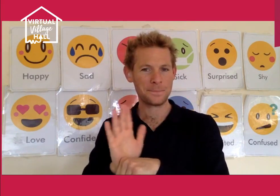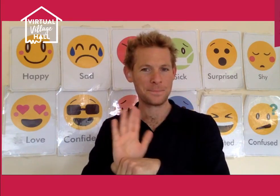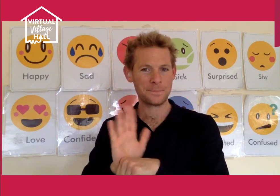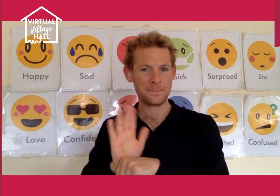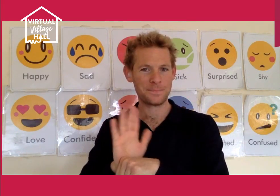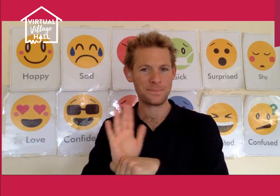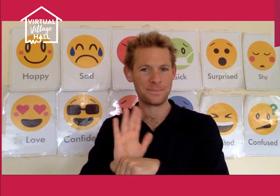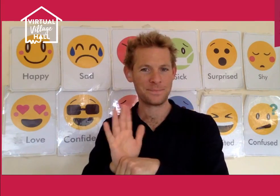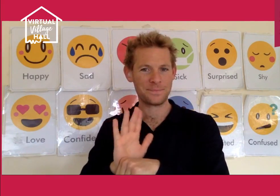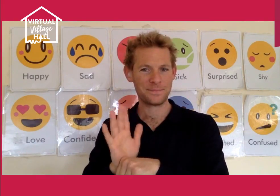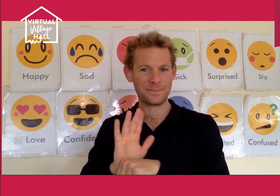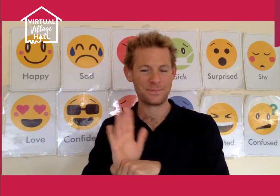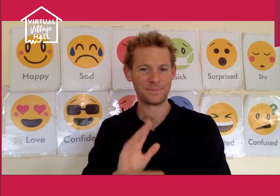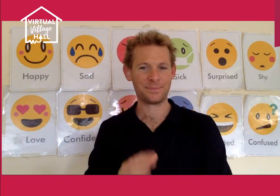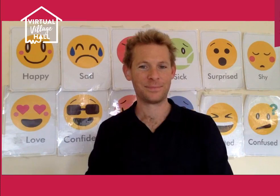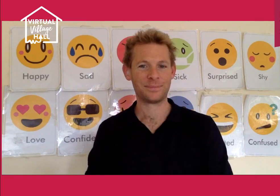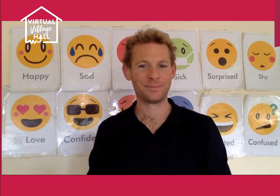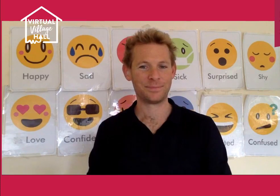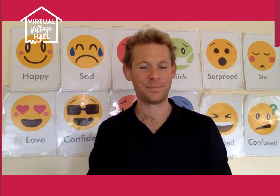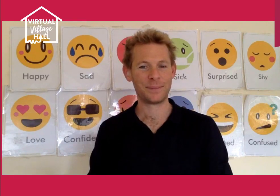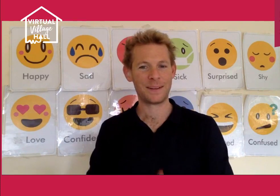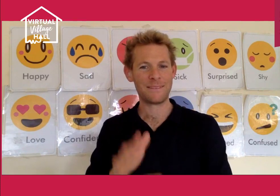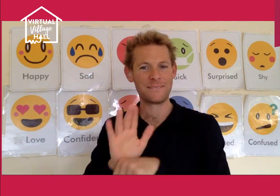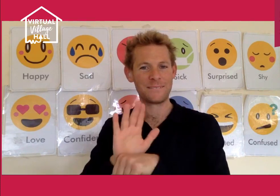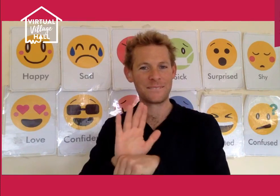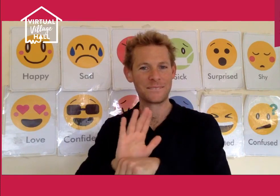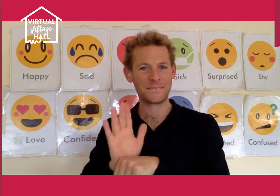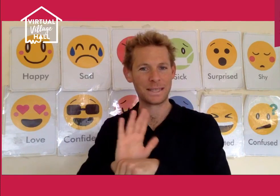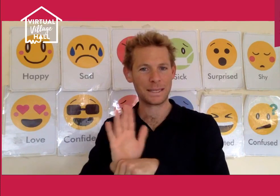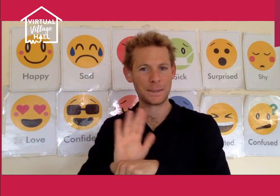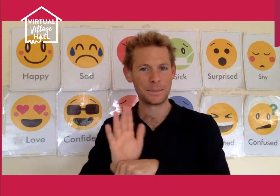So film, as in a movie.